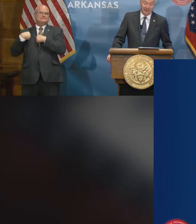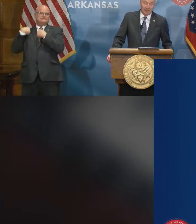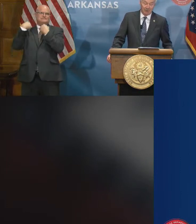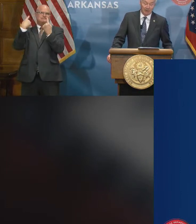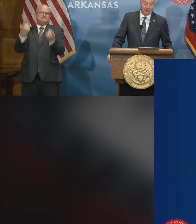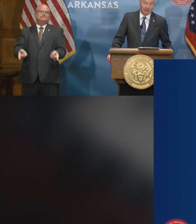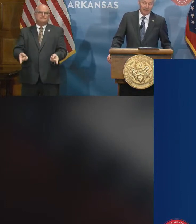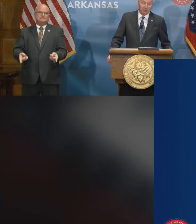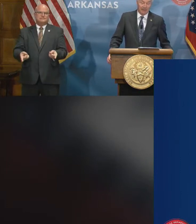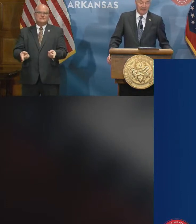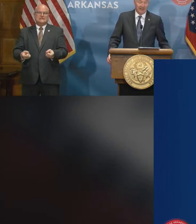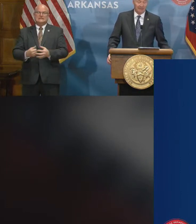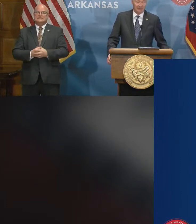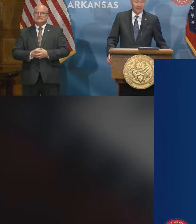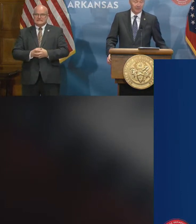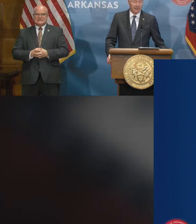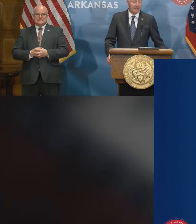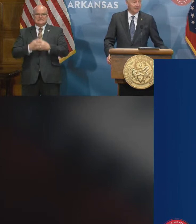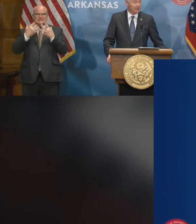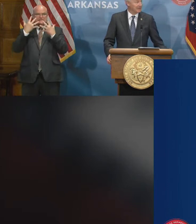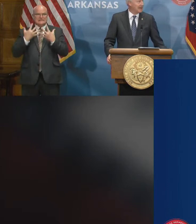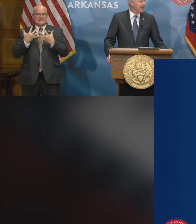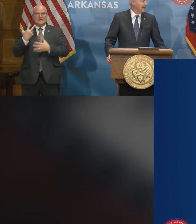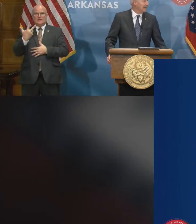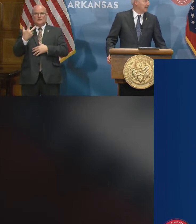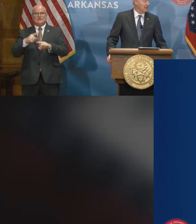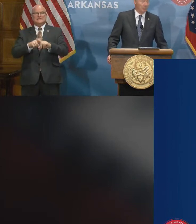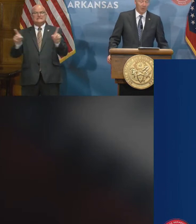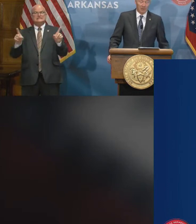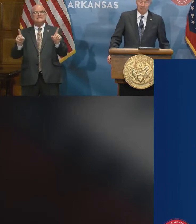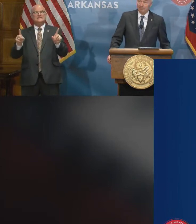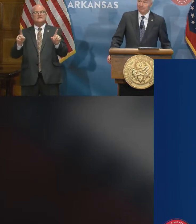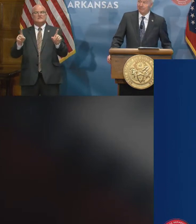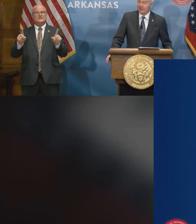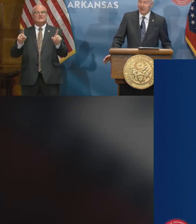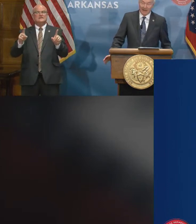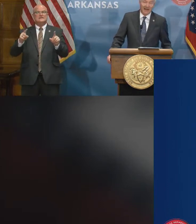pandemic. Regretfully, we have three different high